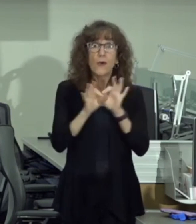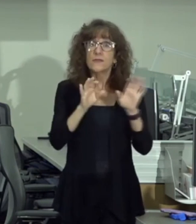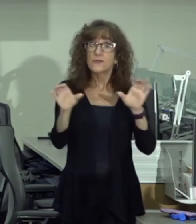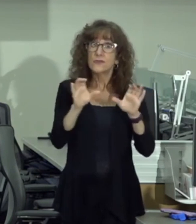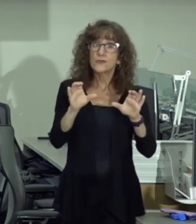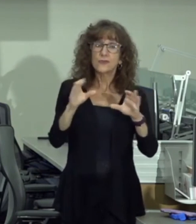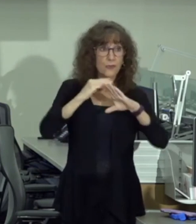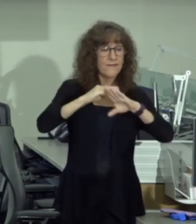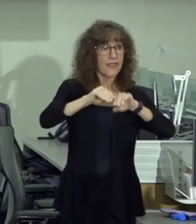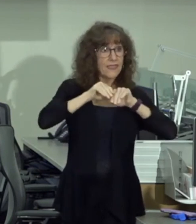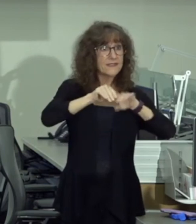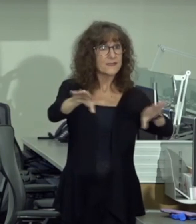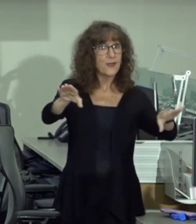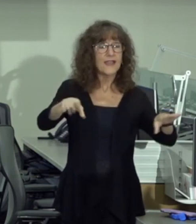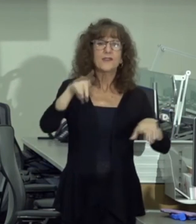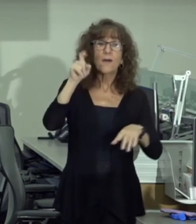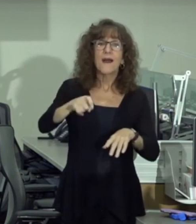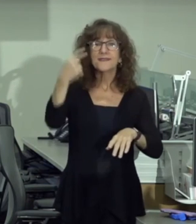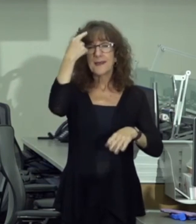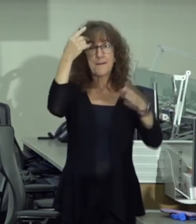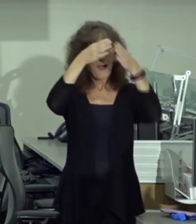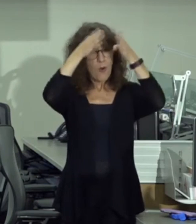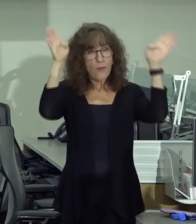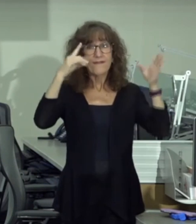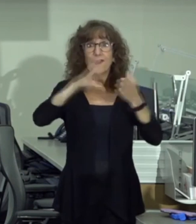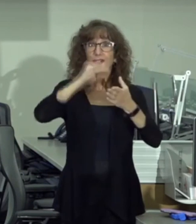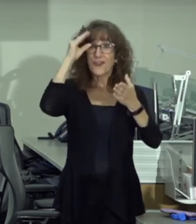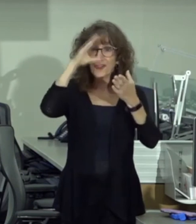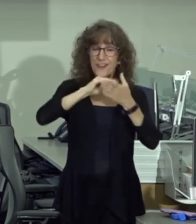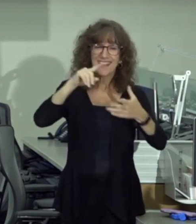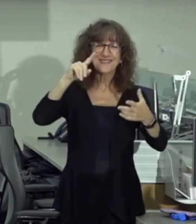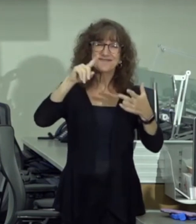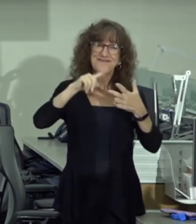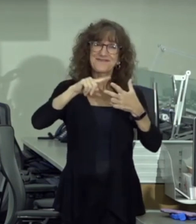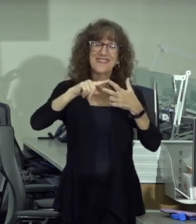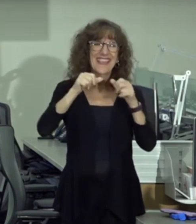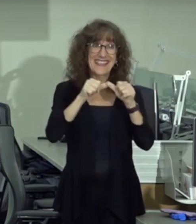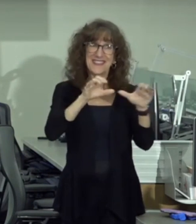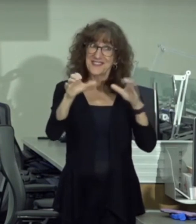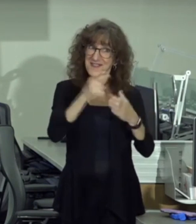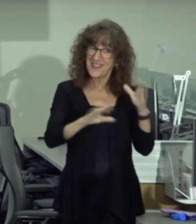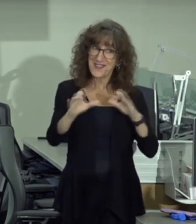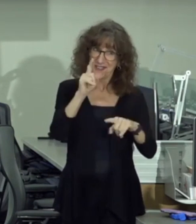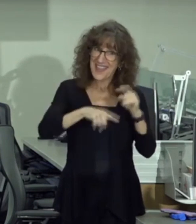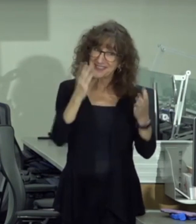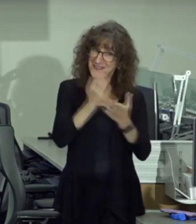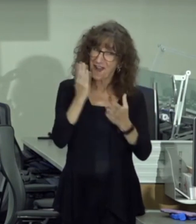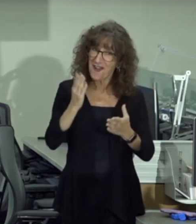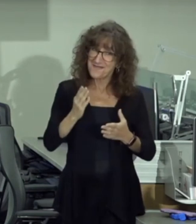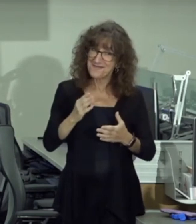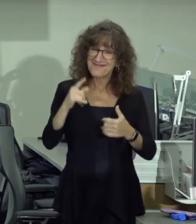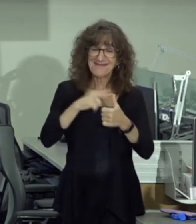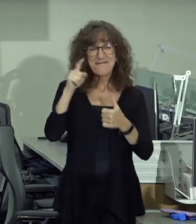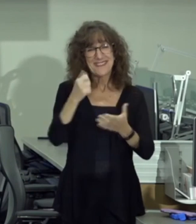do to stop the spread. So you have to keep your mind open for learning. You have to continue to do what you do, and you can't stop. And